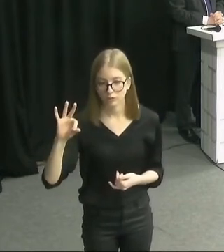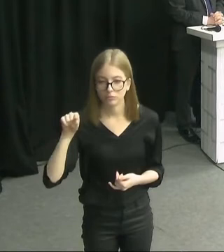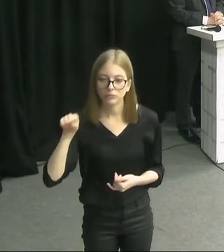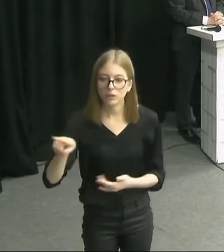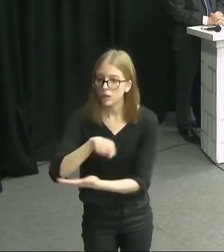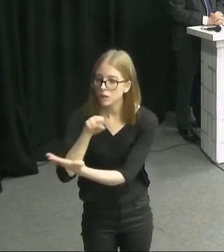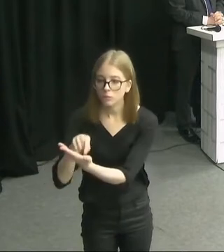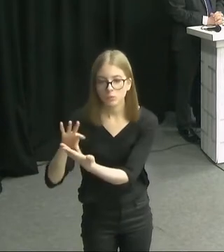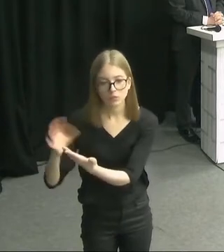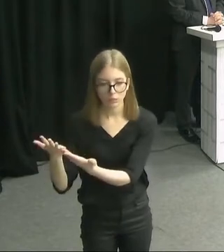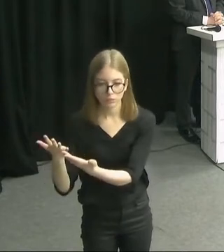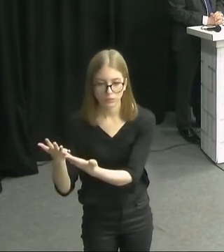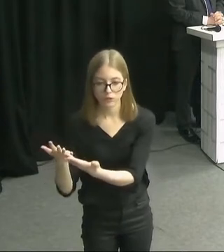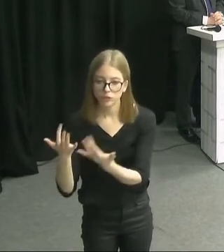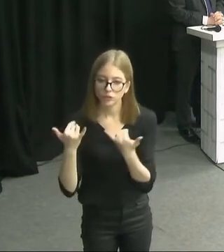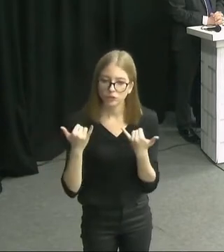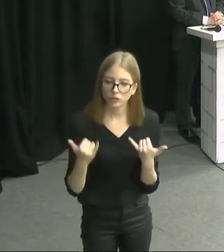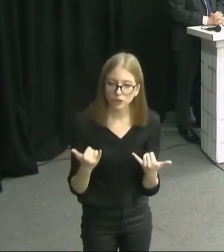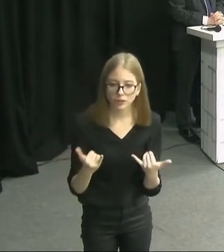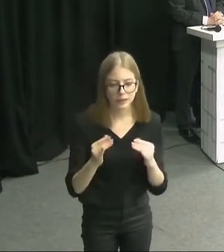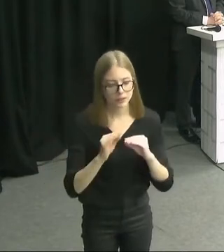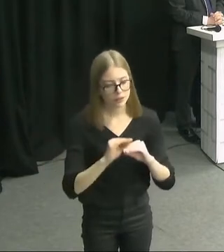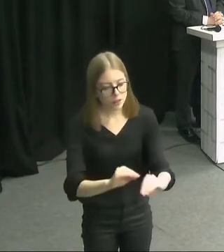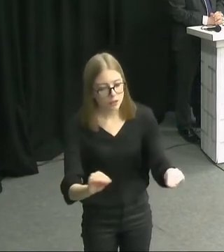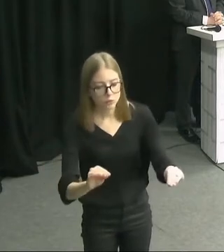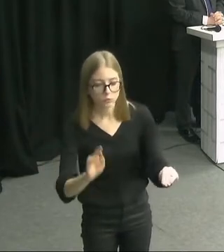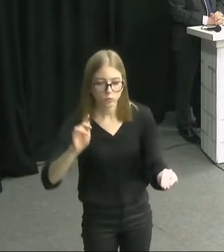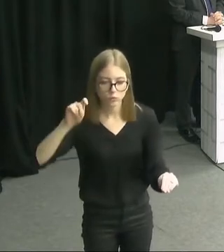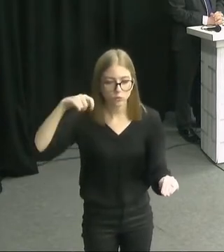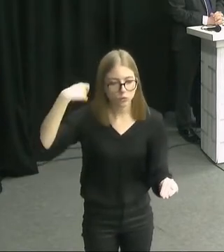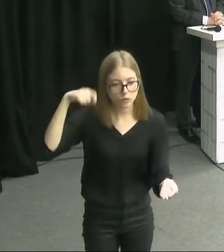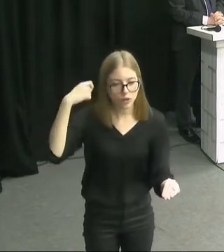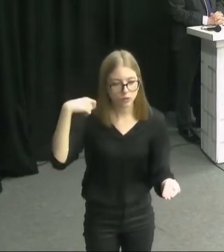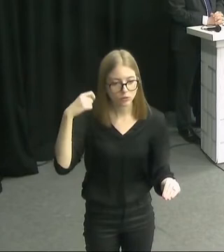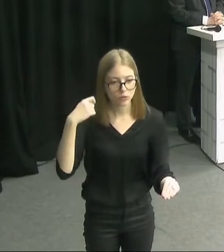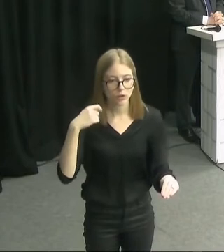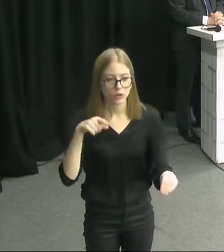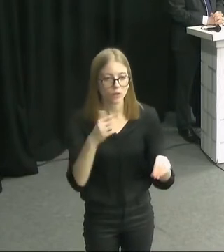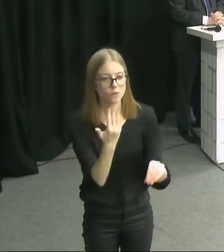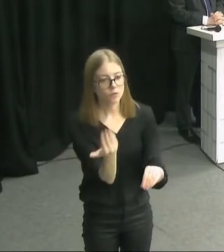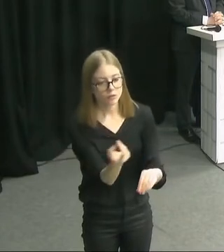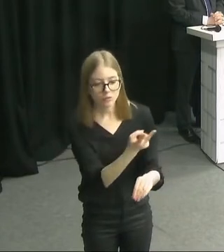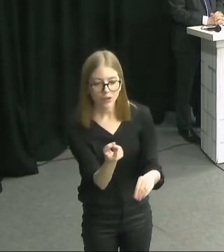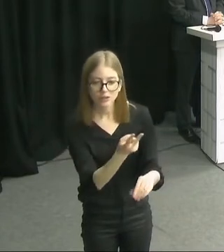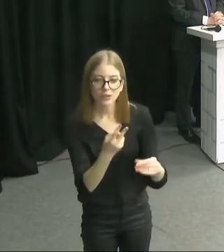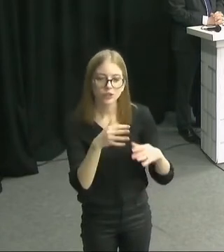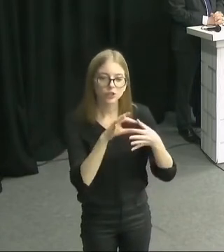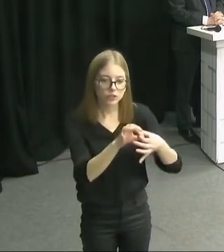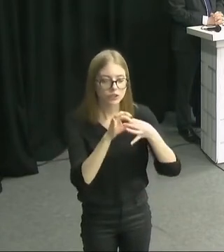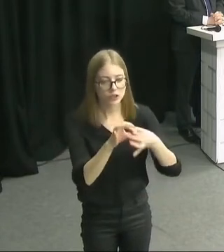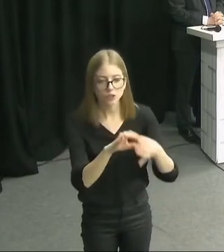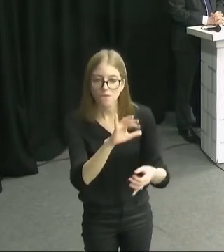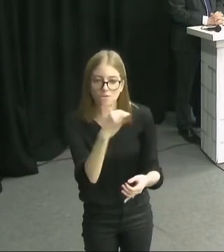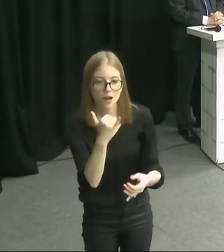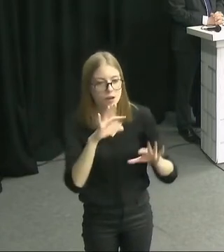you assess the formal and informal relationship between the lecturers and the students in the Vilnius University? What needs to be changed,